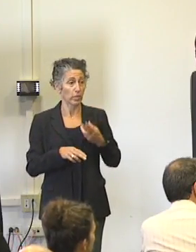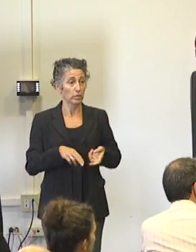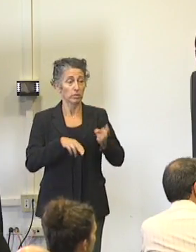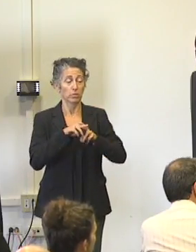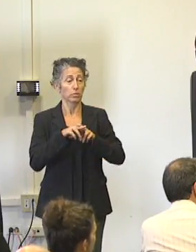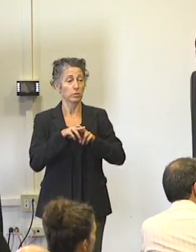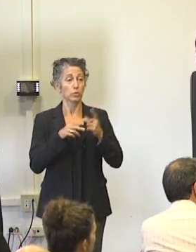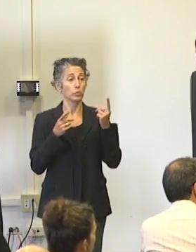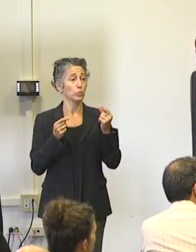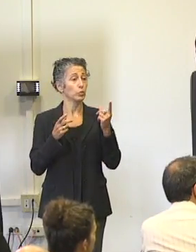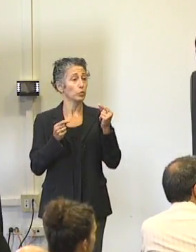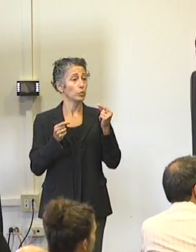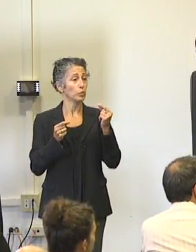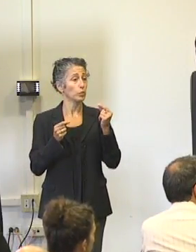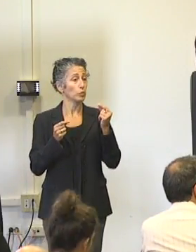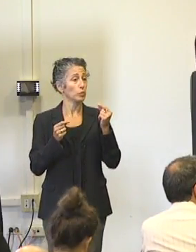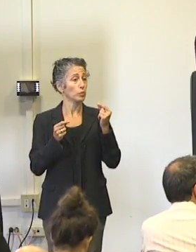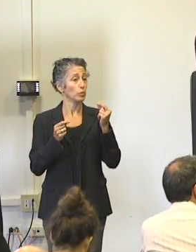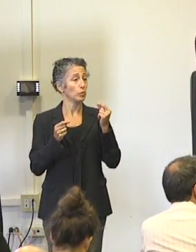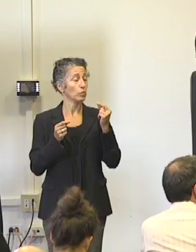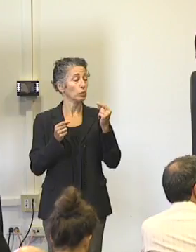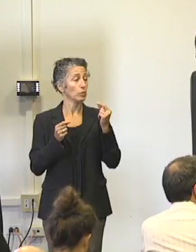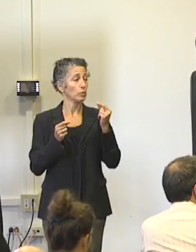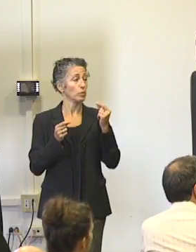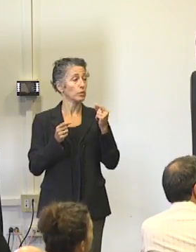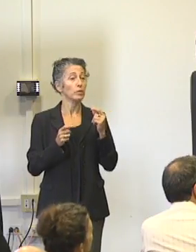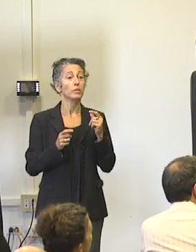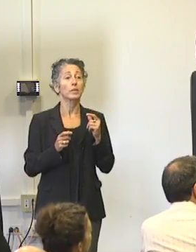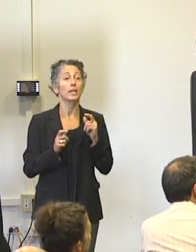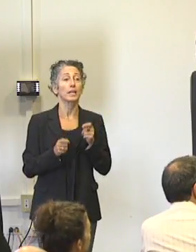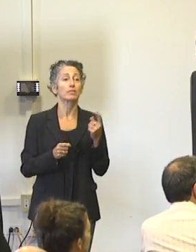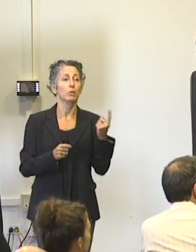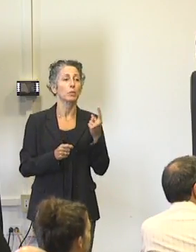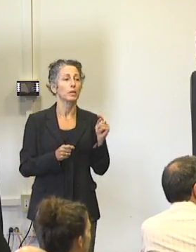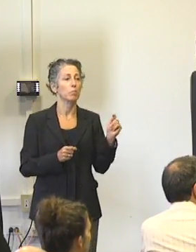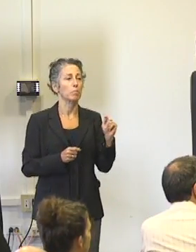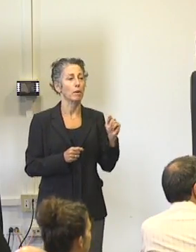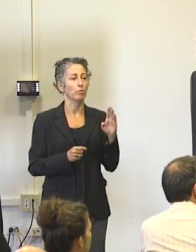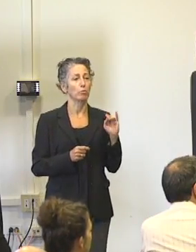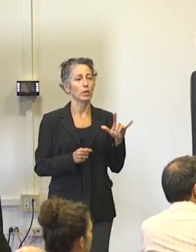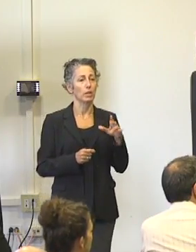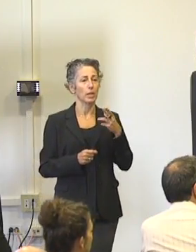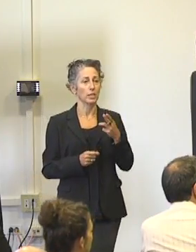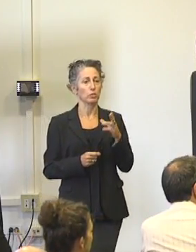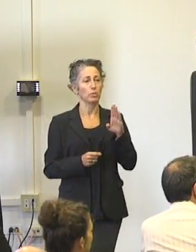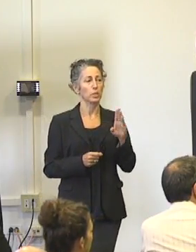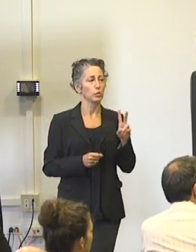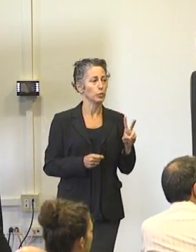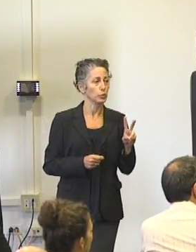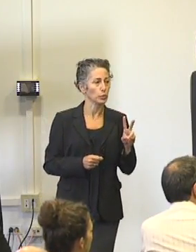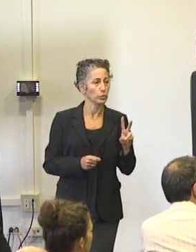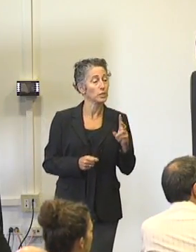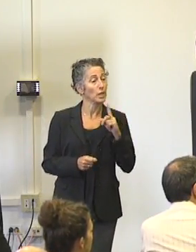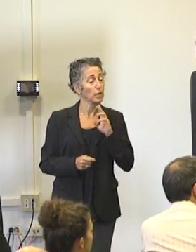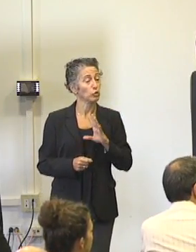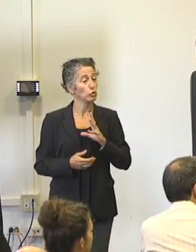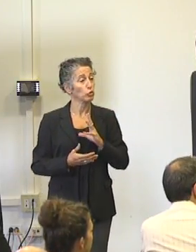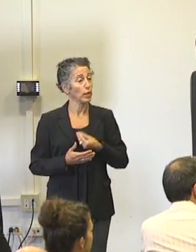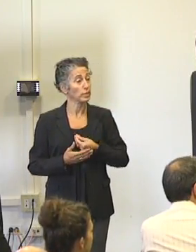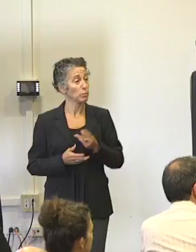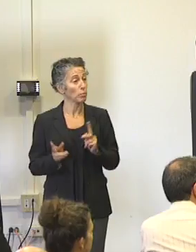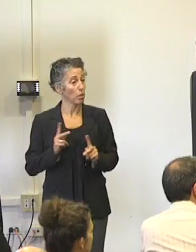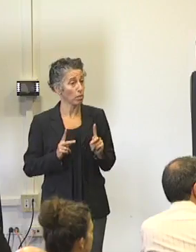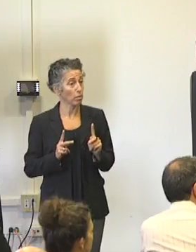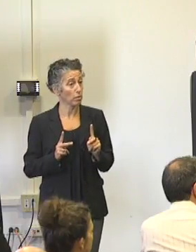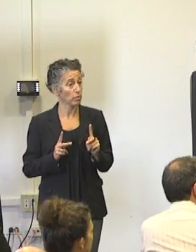do? They packaged that in what you've probably heard about is the bathroom bill. HB 2, it was called, and it was saying that trans people, the city of Charlotte